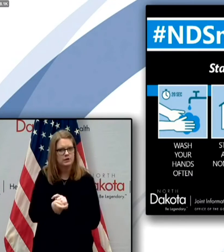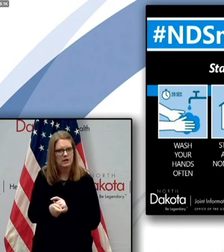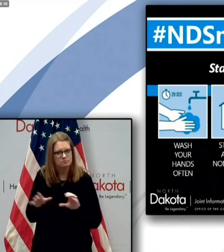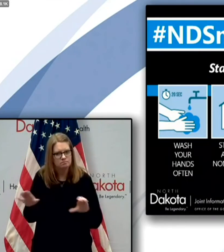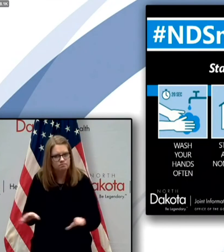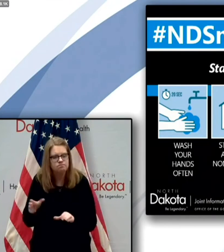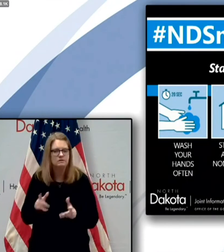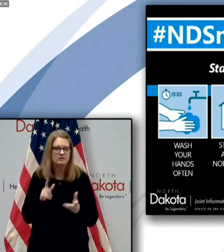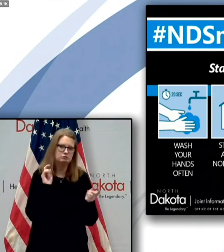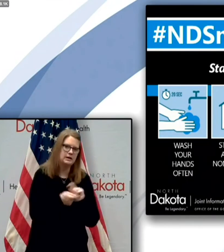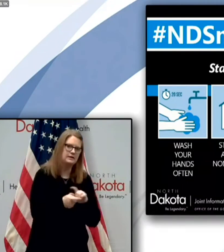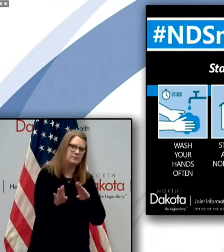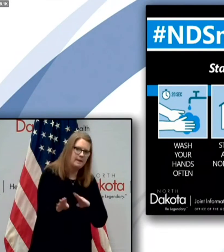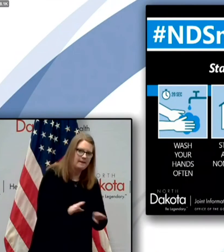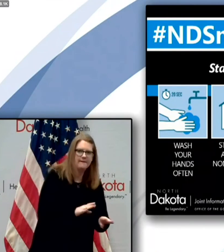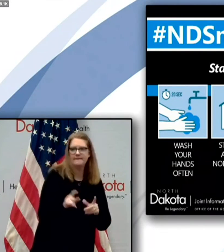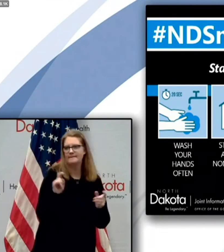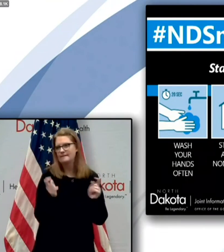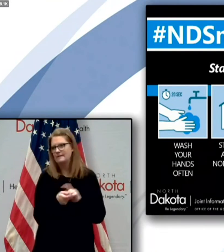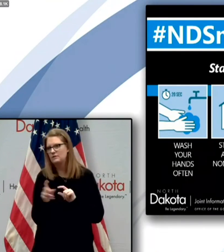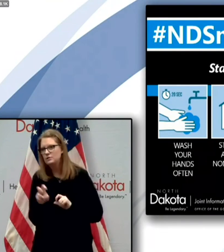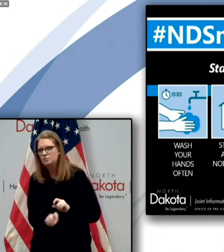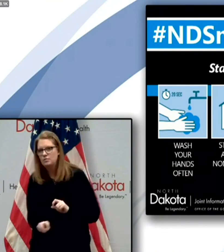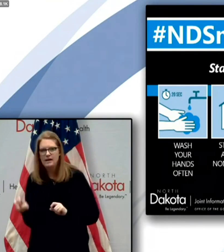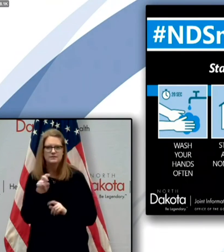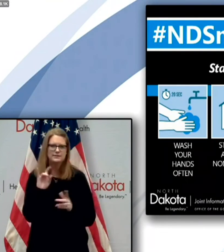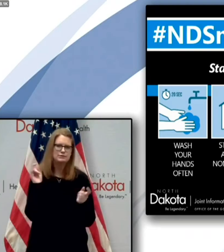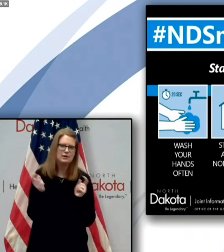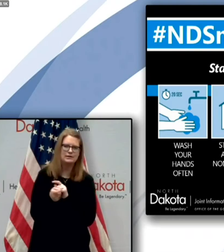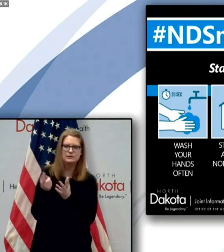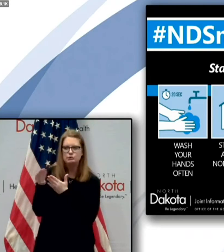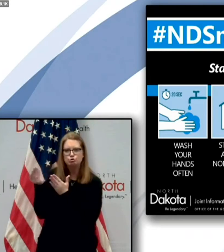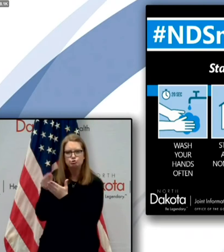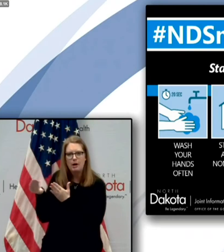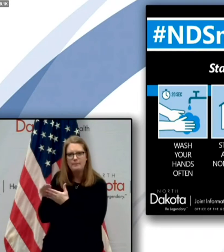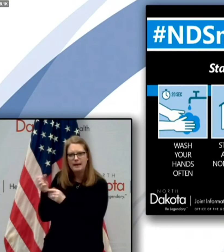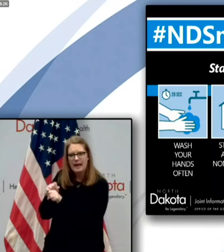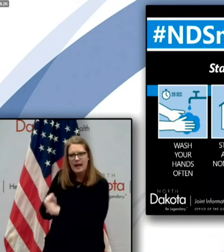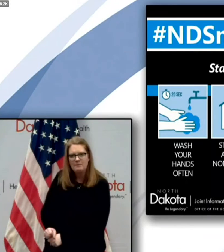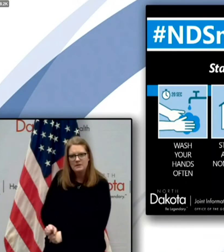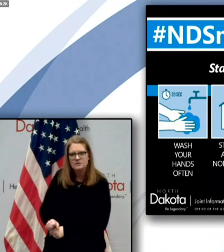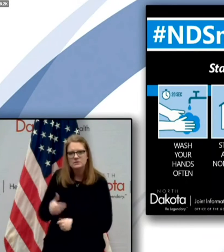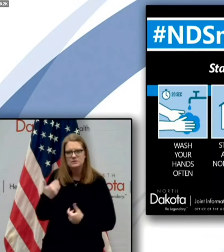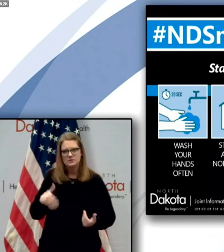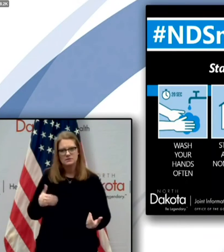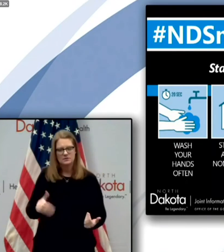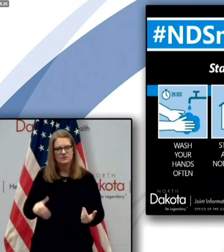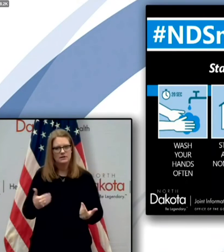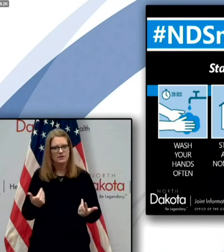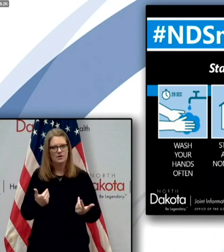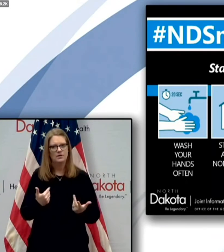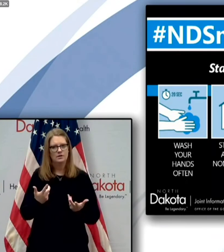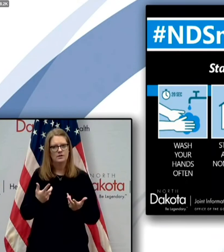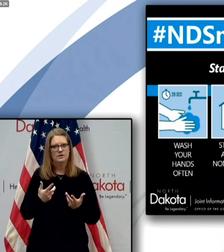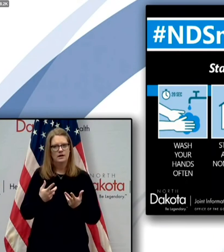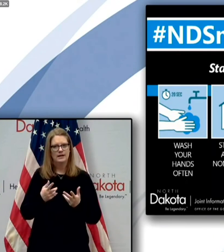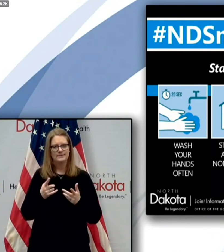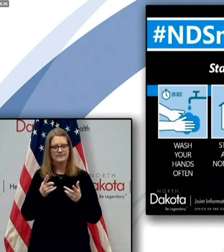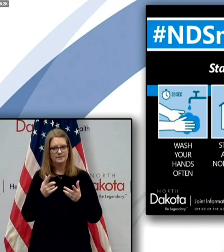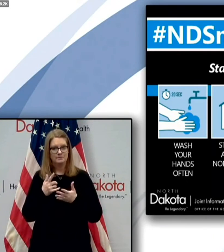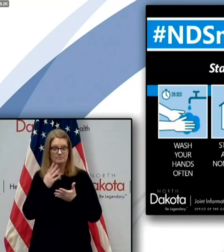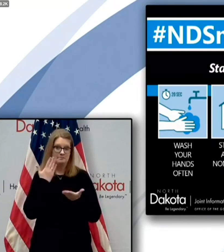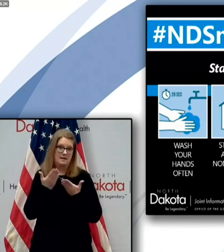changing behaviors, changing travel, changing how you shop, changing to add many more hats that you're wearing, including perhaps